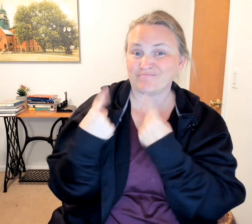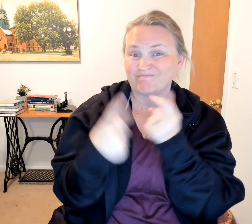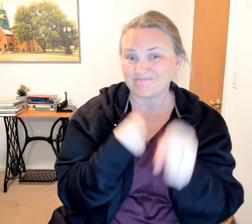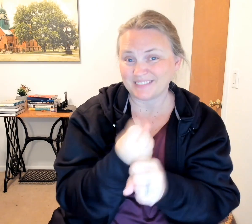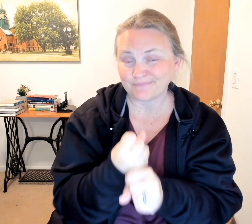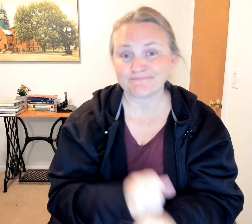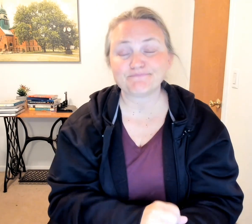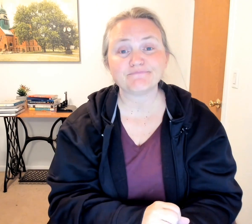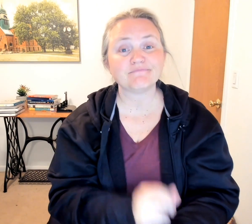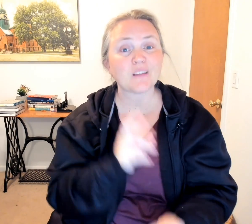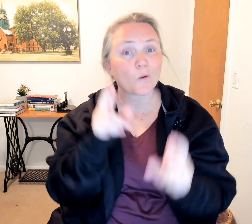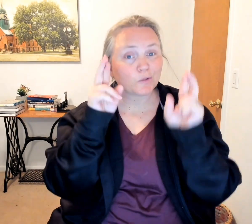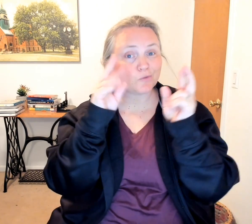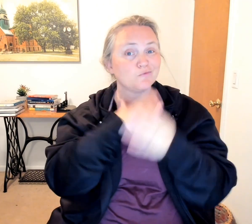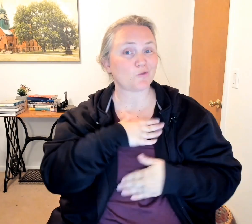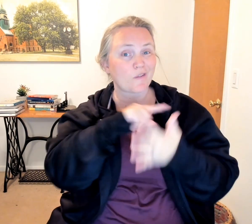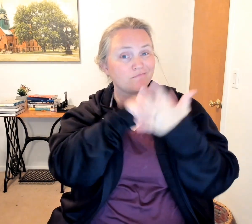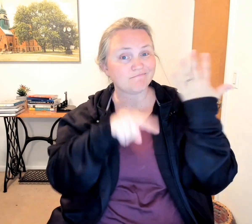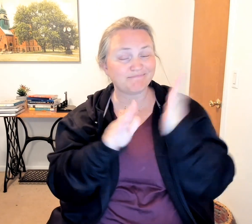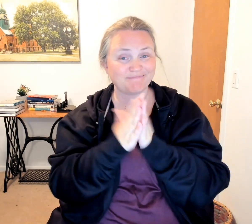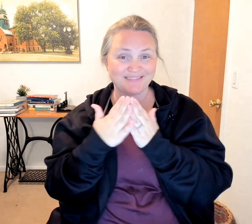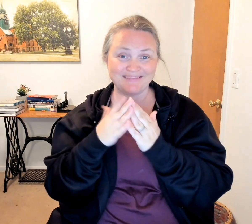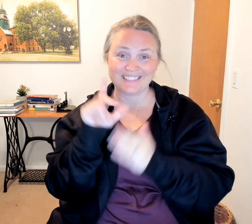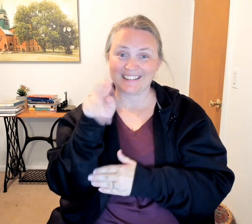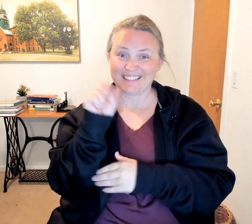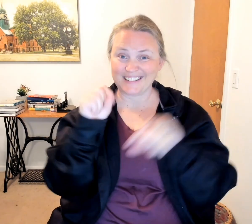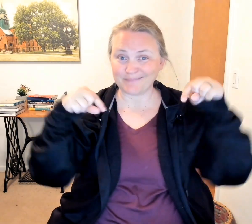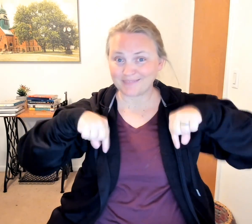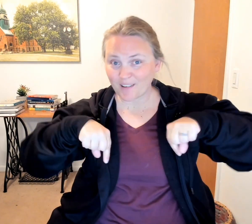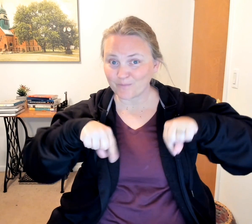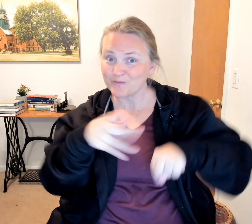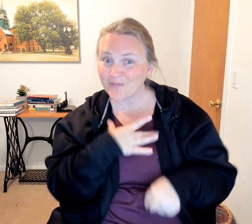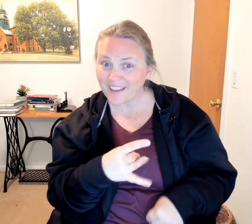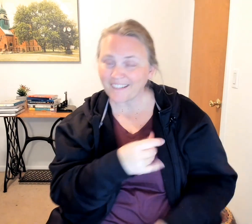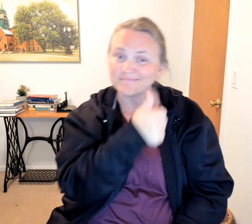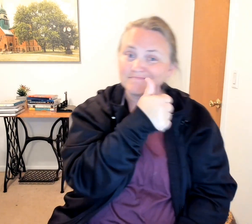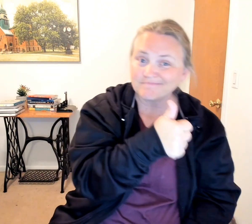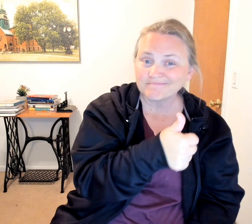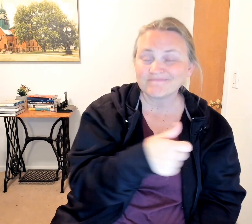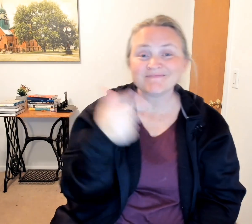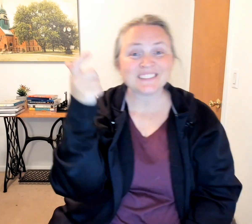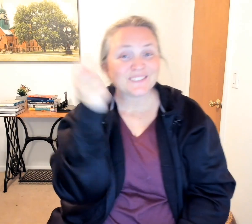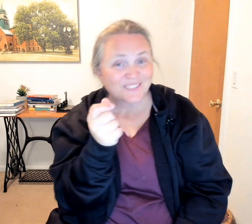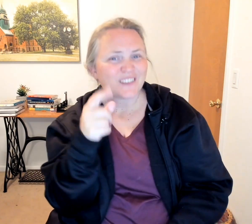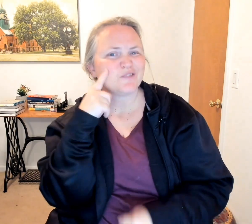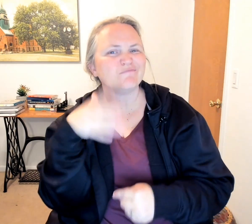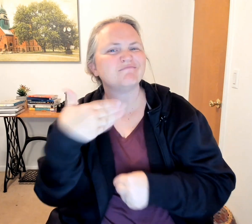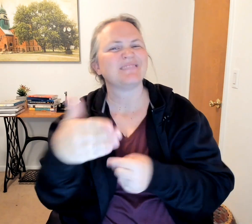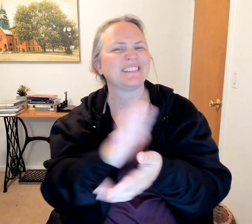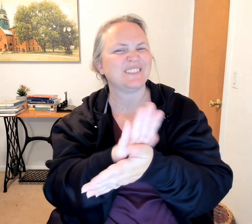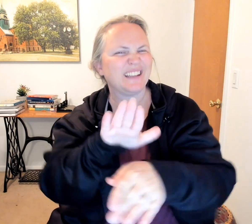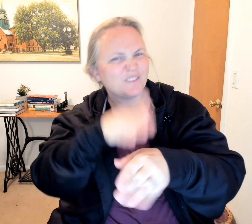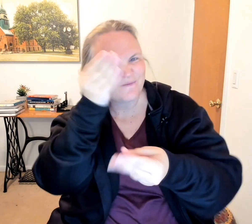last year. I hope you enjoy these books. Links to all of these books are in the description below. you like this video, hit like. You can also subscribe to